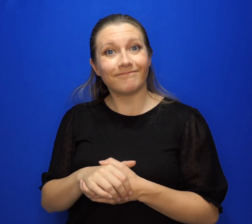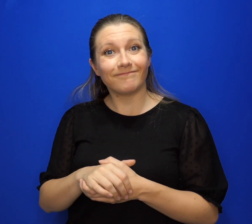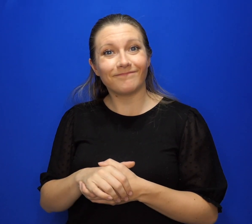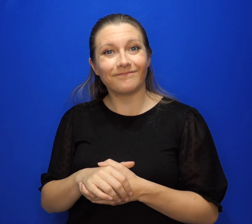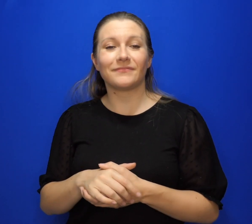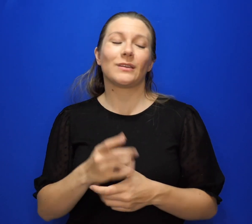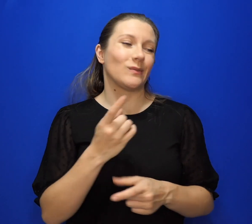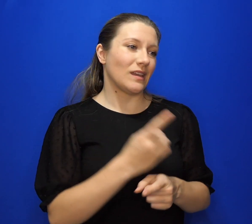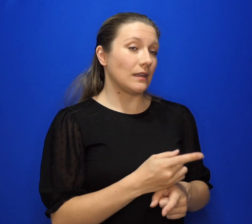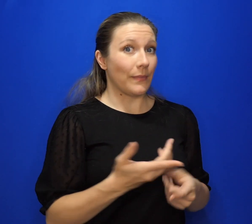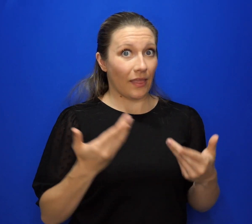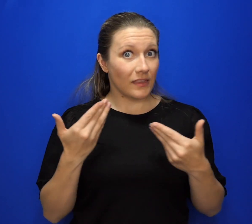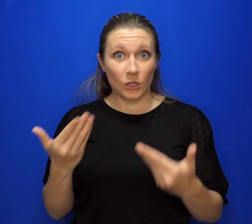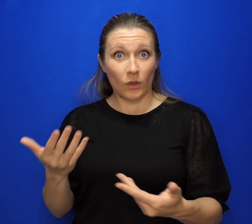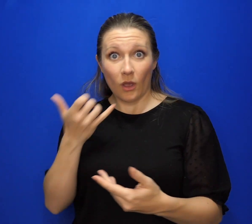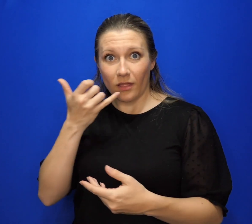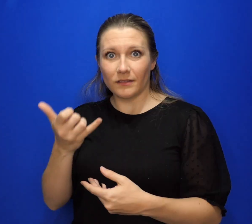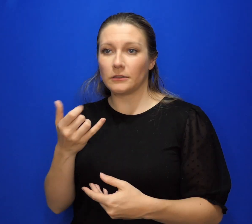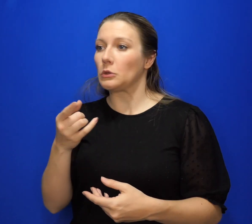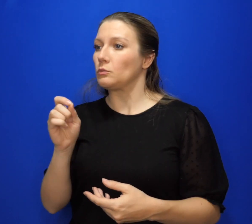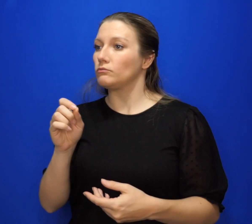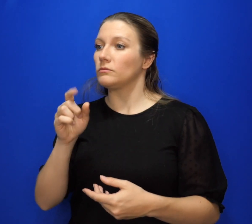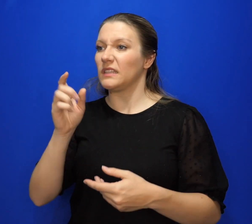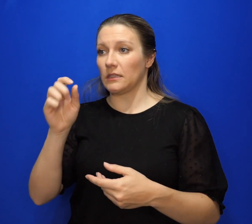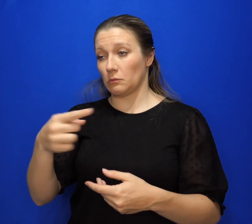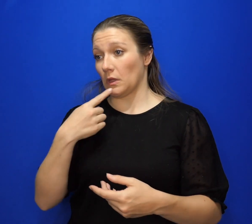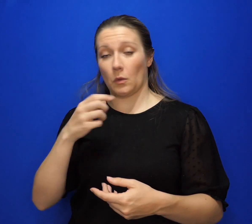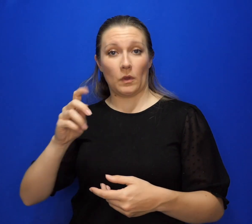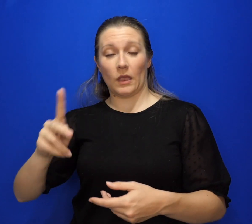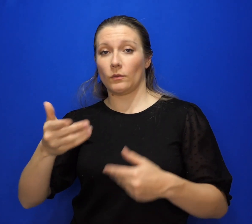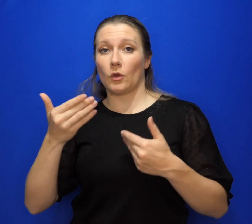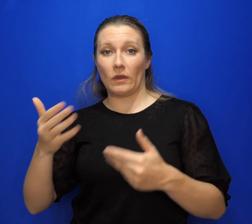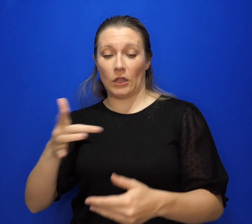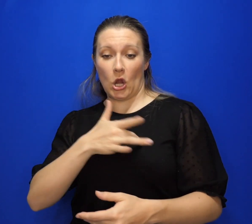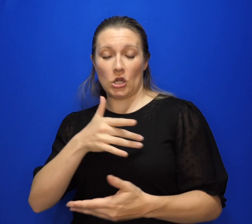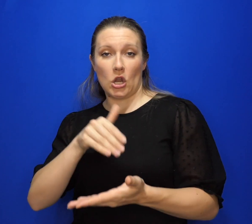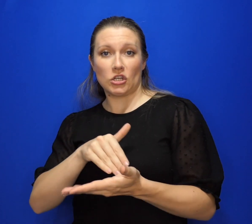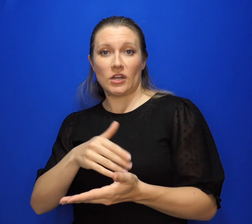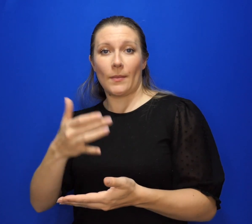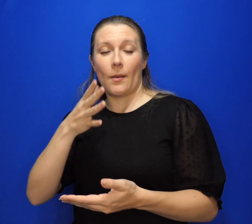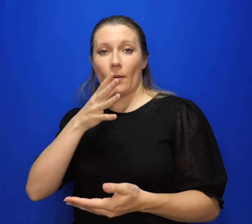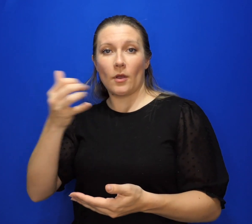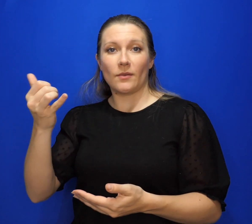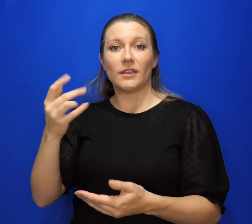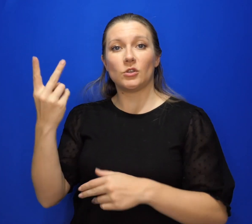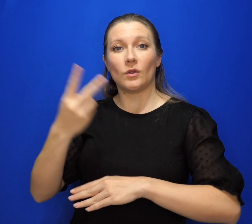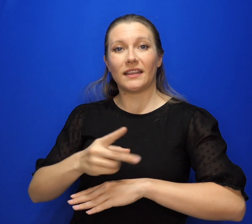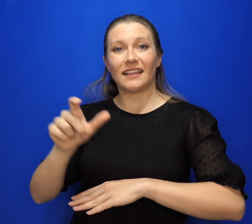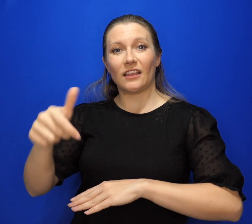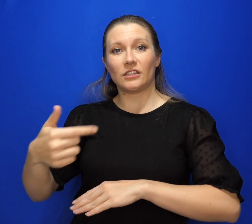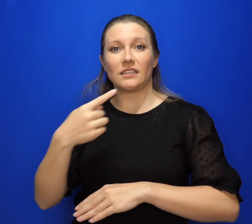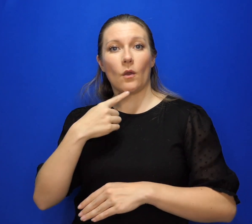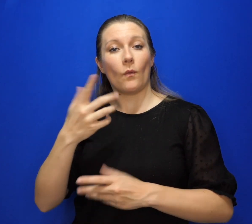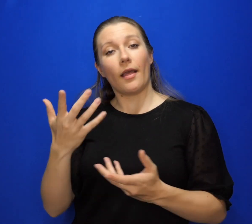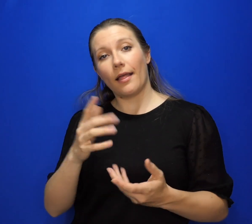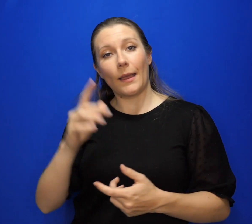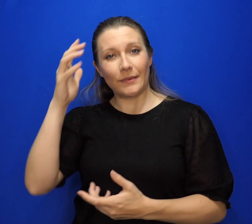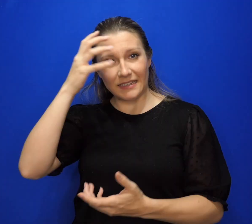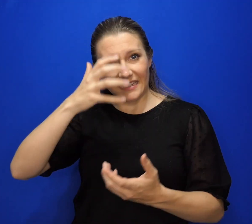cardiologist in with her. And my mom calls me 2 days later. She goes, "Well, I'm dizzy today and I'm nauseous." I'm like, "Why?" She goes, "Good reason. They got my